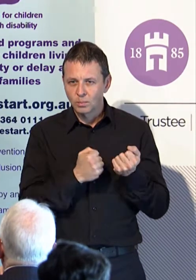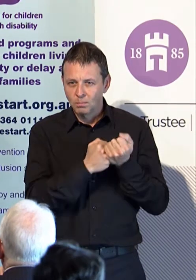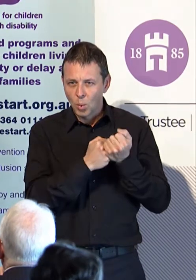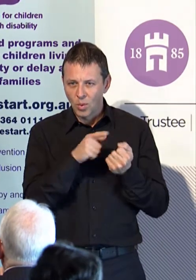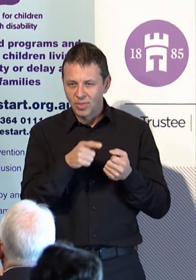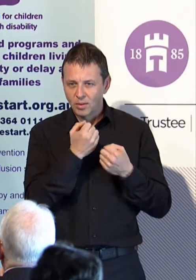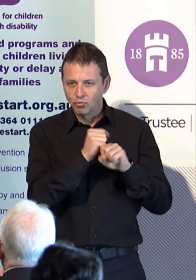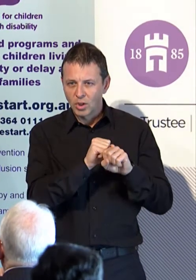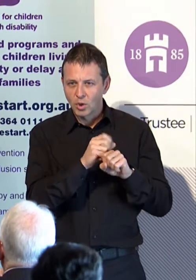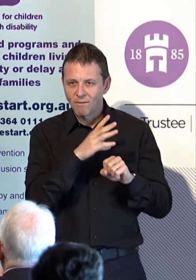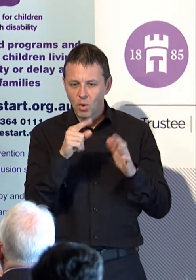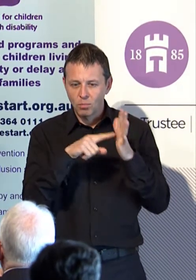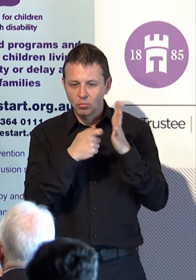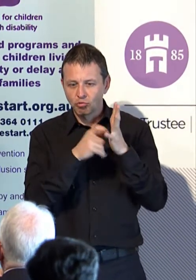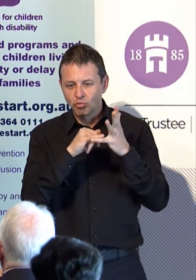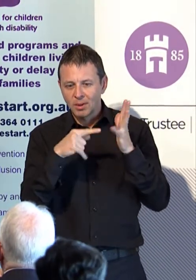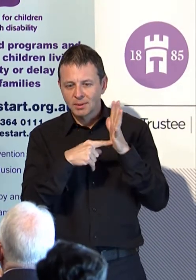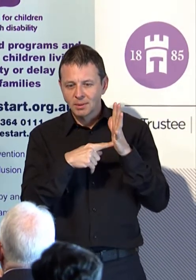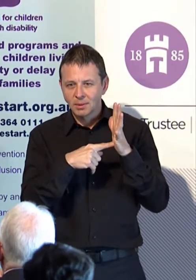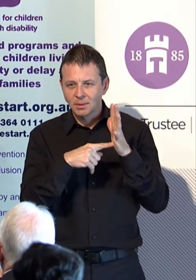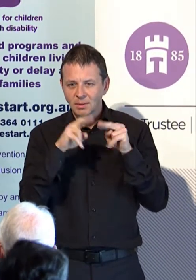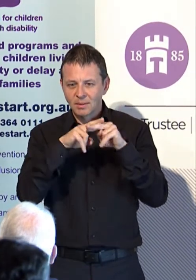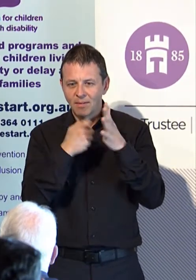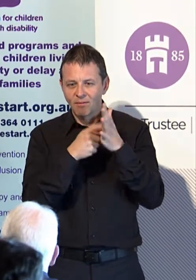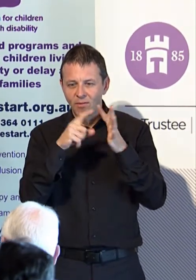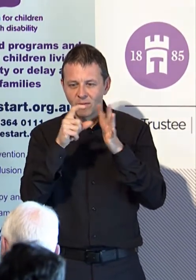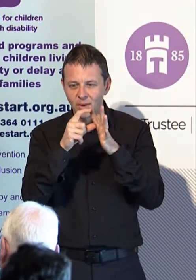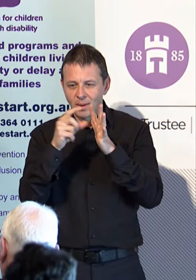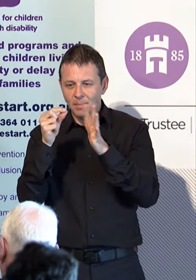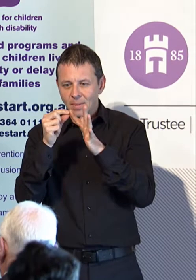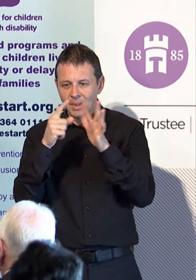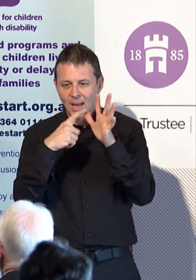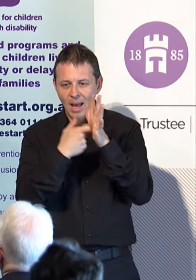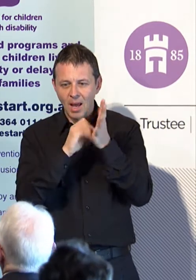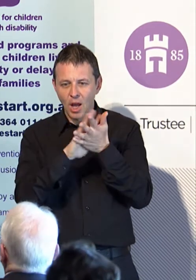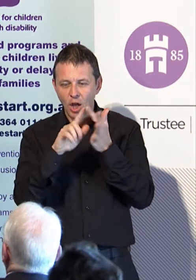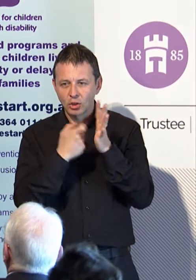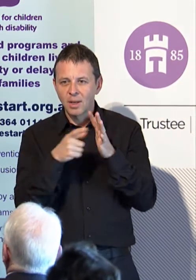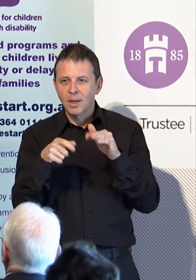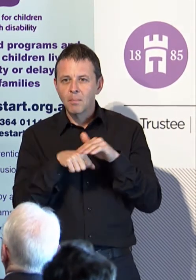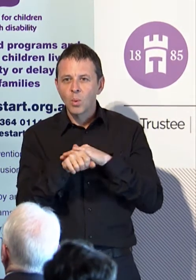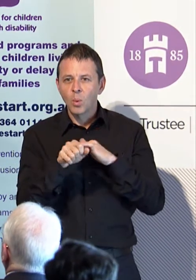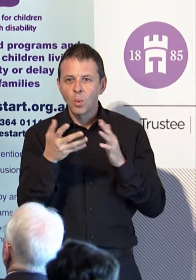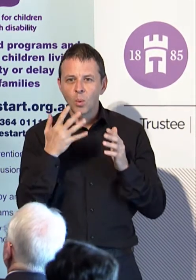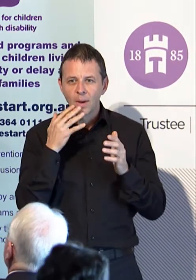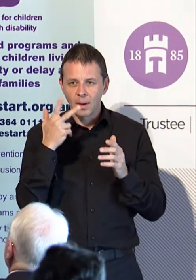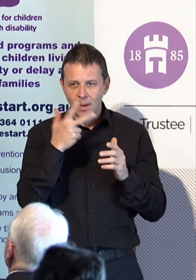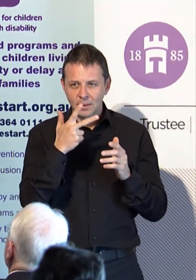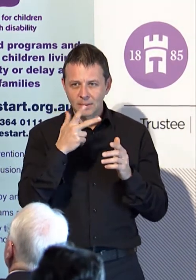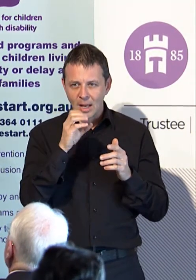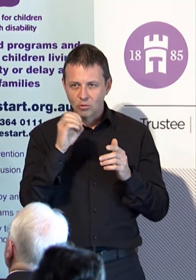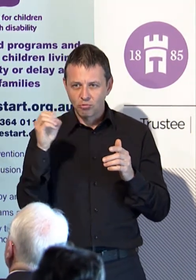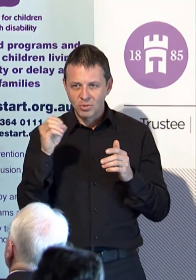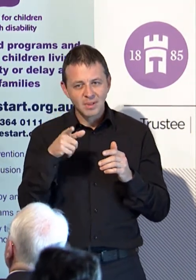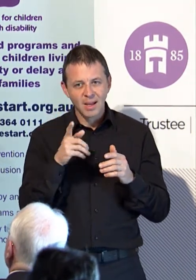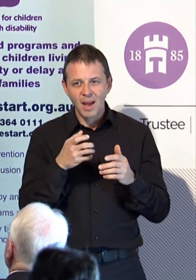It came from the trust of a gentleman called Fred P. Archer, who was born in the 1800s. He had a very